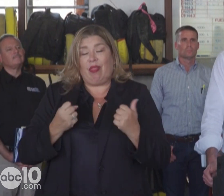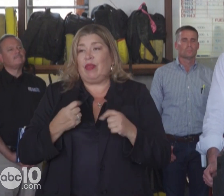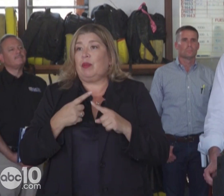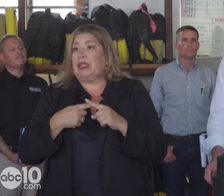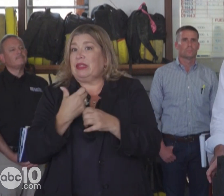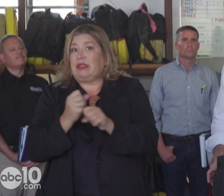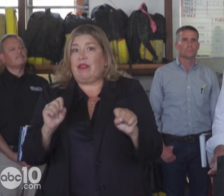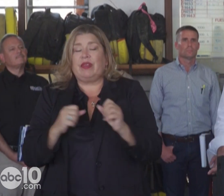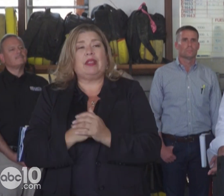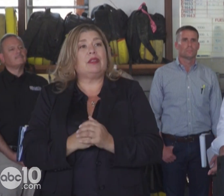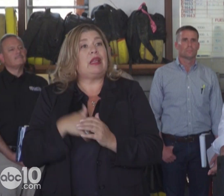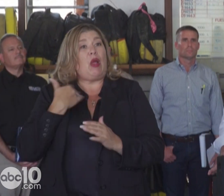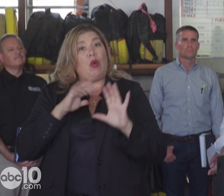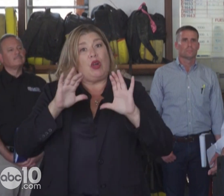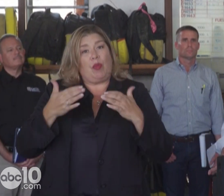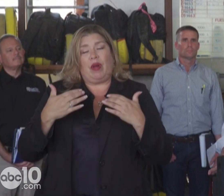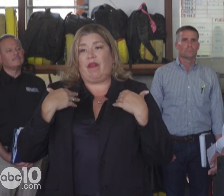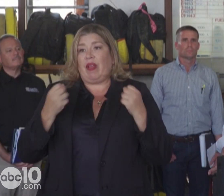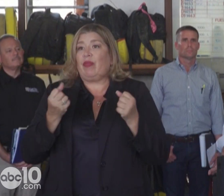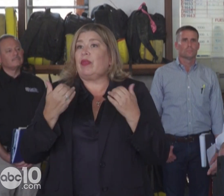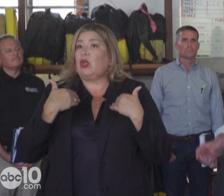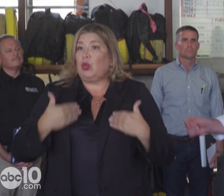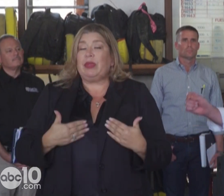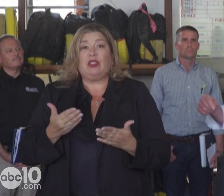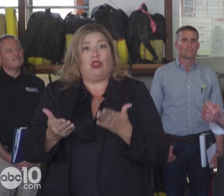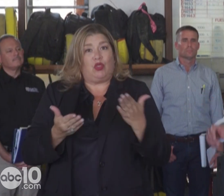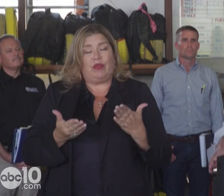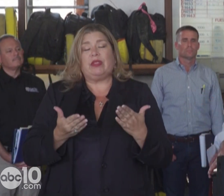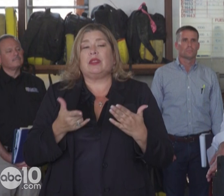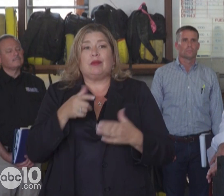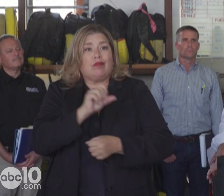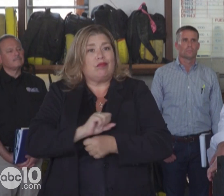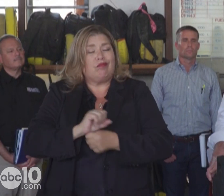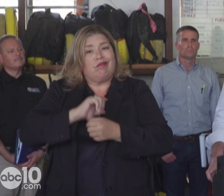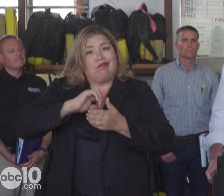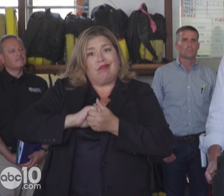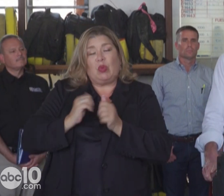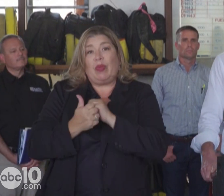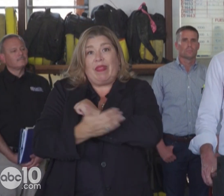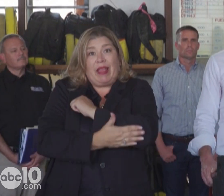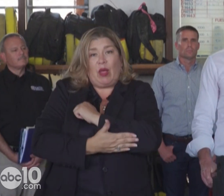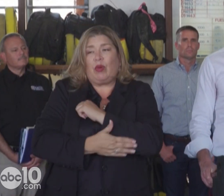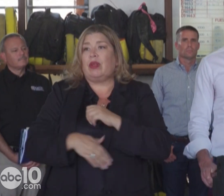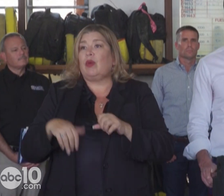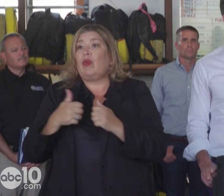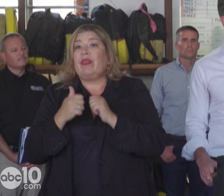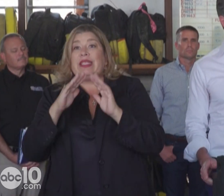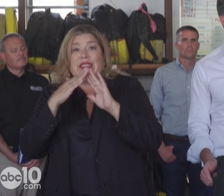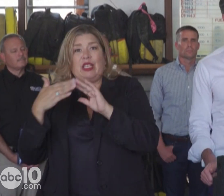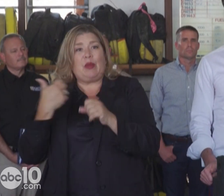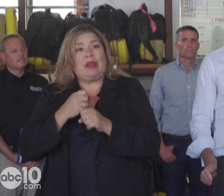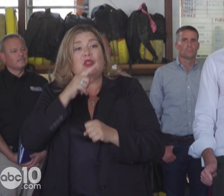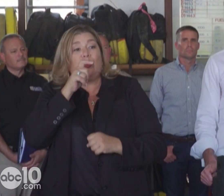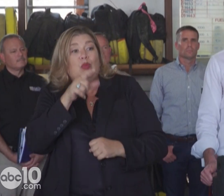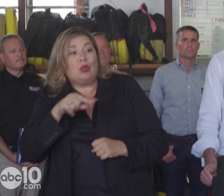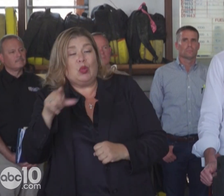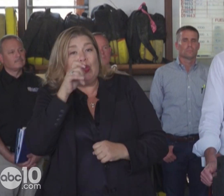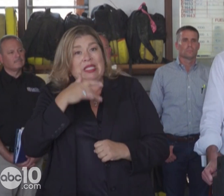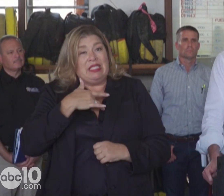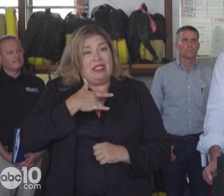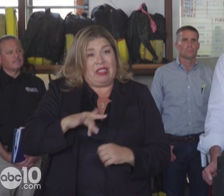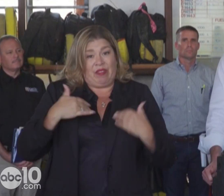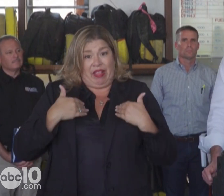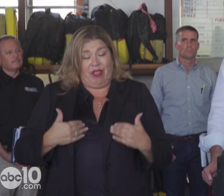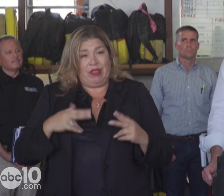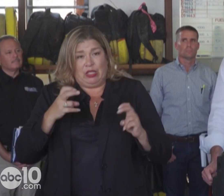safety. Our Department of Health and Human Services working with the counties, working with the cities to make sure the most vulnerable are reached out